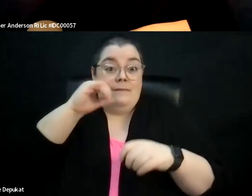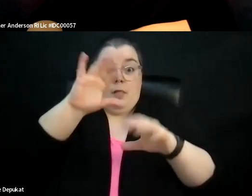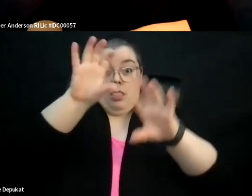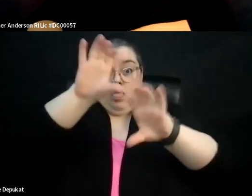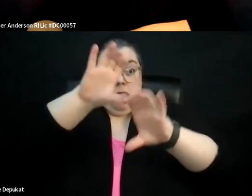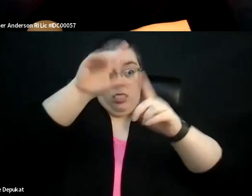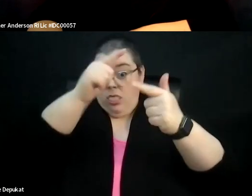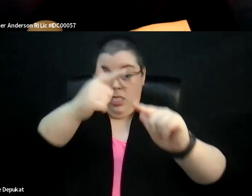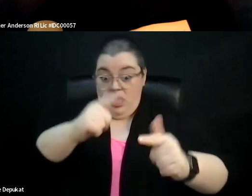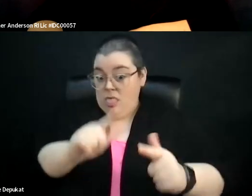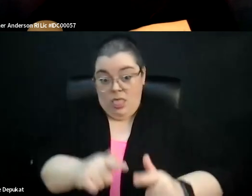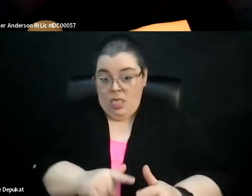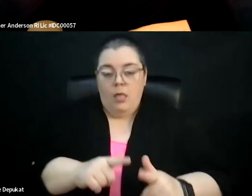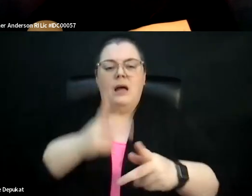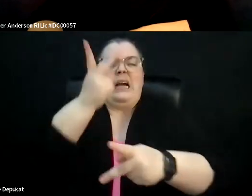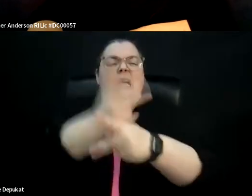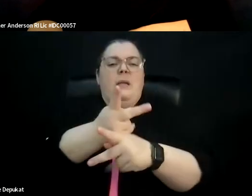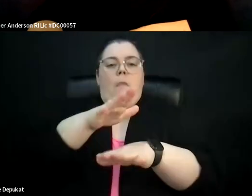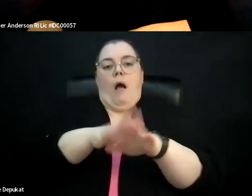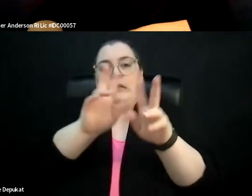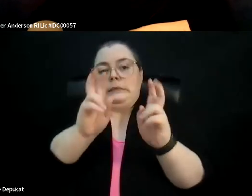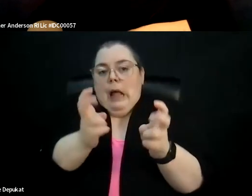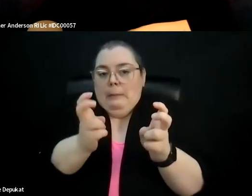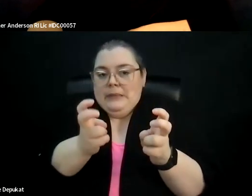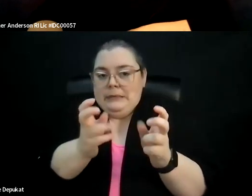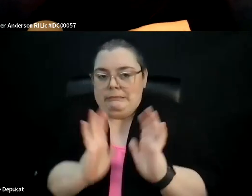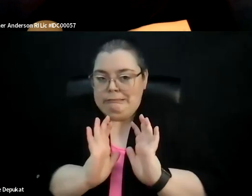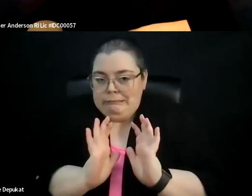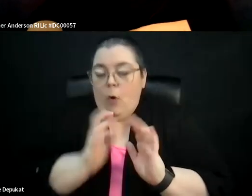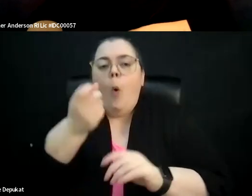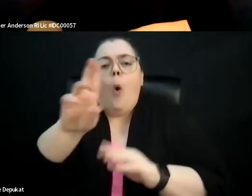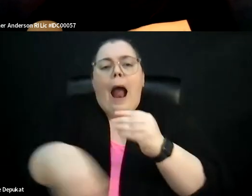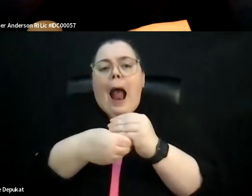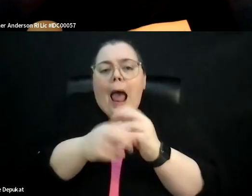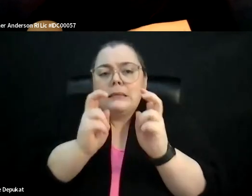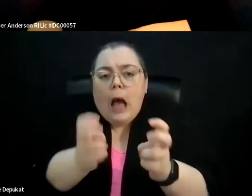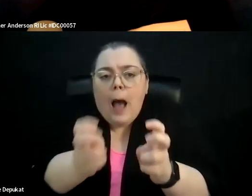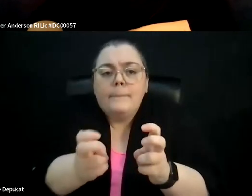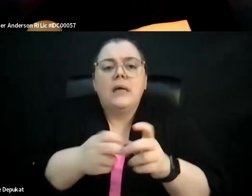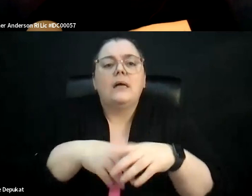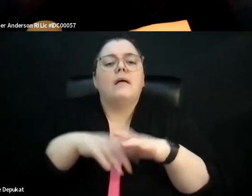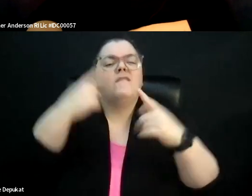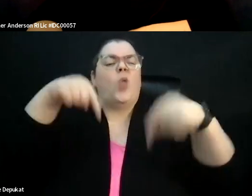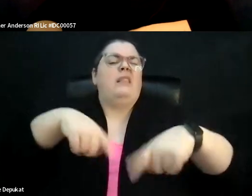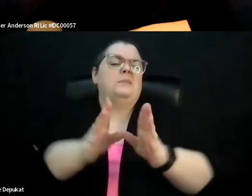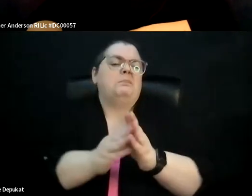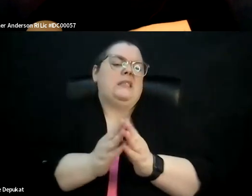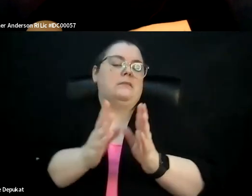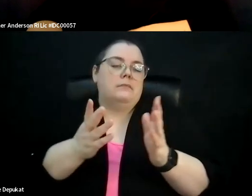Just try to remember, if the chat is really active and busy, let's try to keep the chats on topic, or we can add a topic, you know,